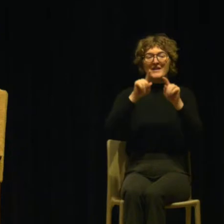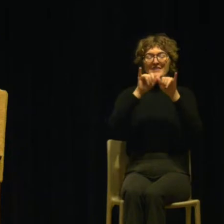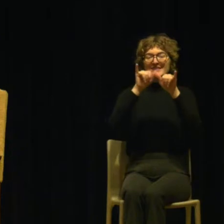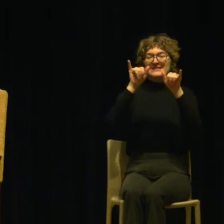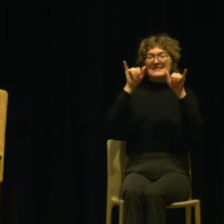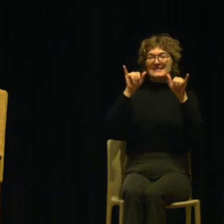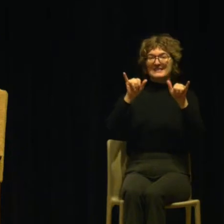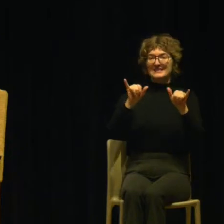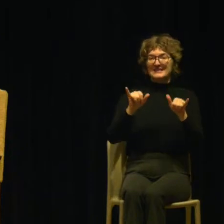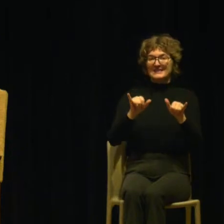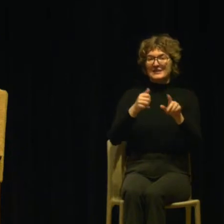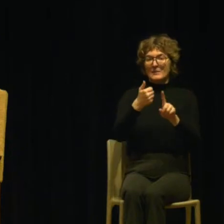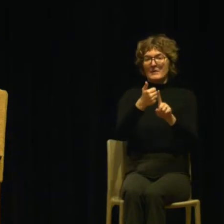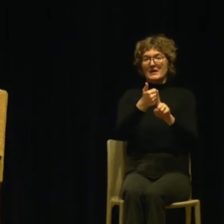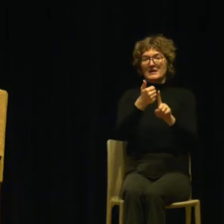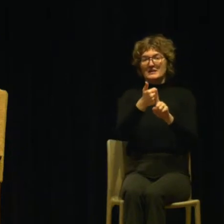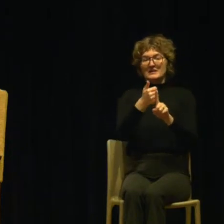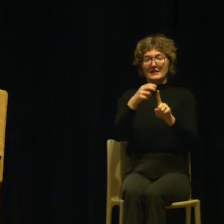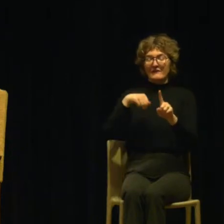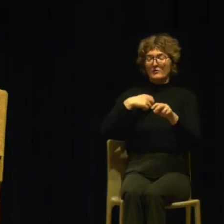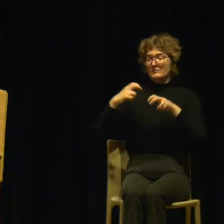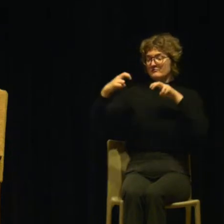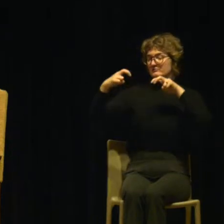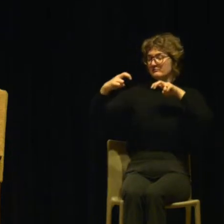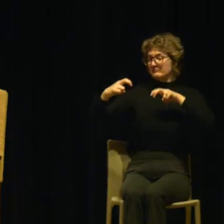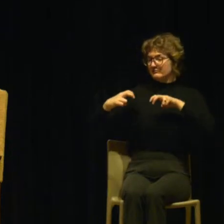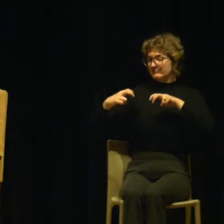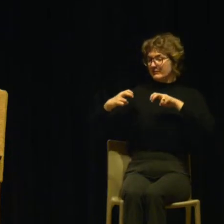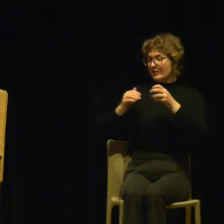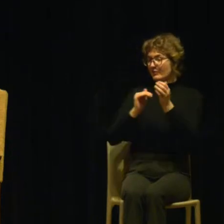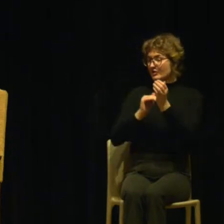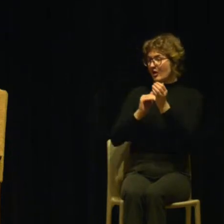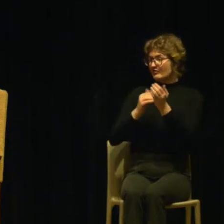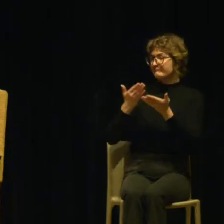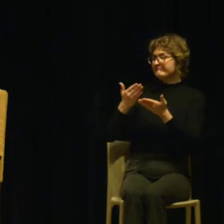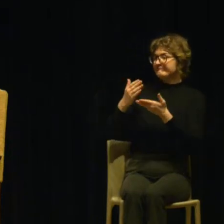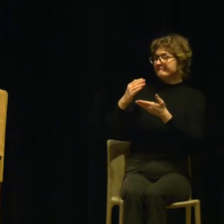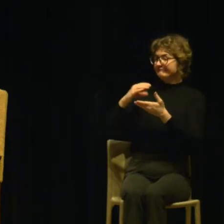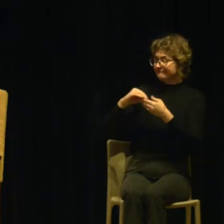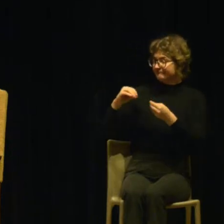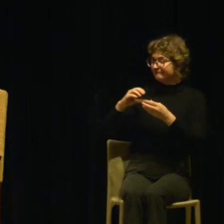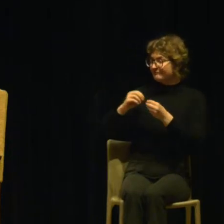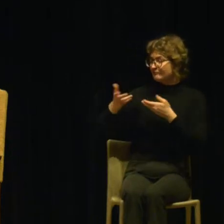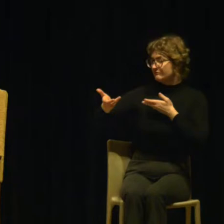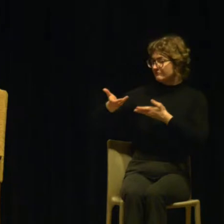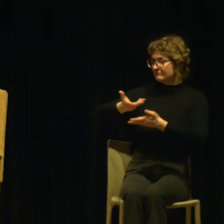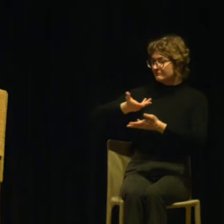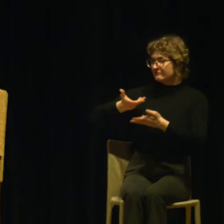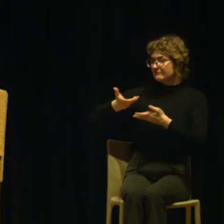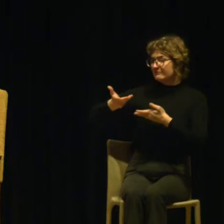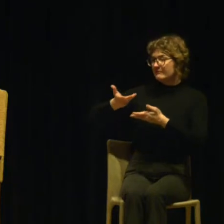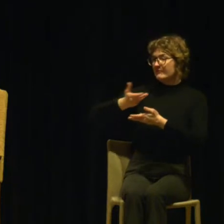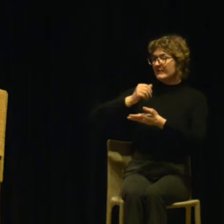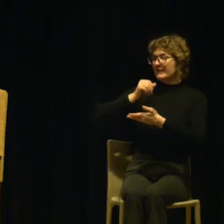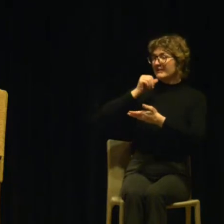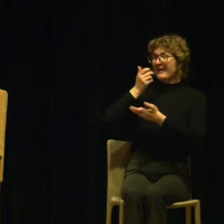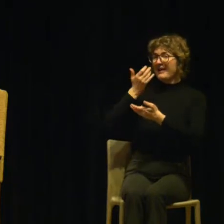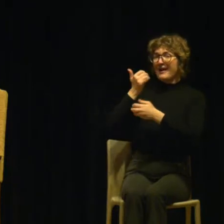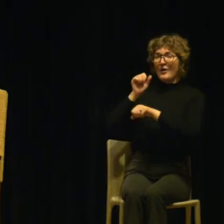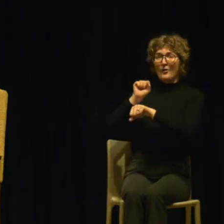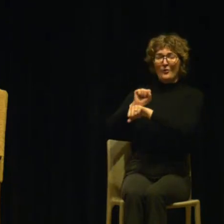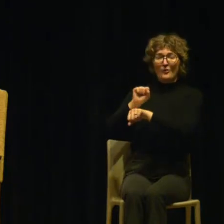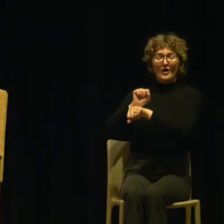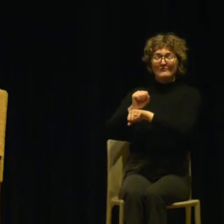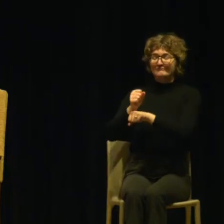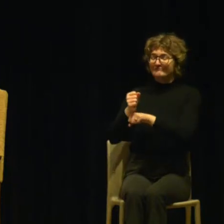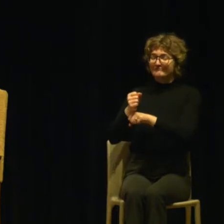that this idea that you're sitting down with your village doctor and sharing your story isn't kind of how it works. So can you tell us a